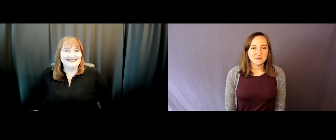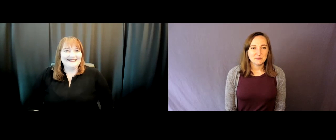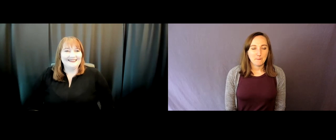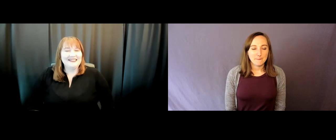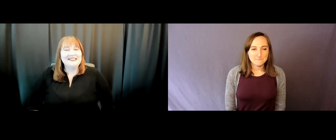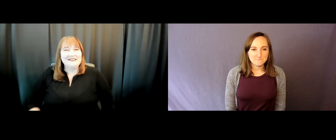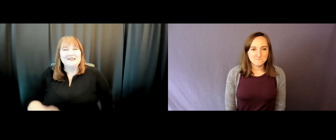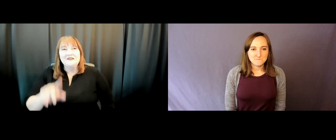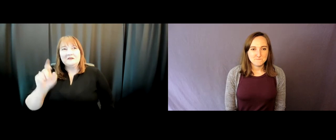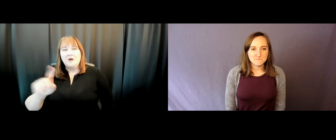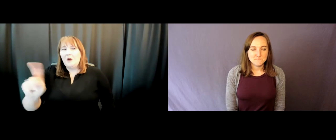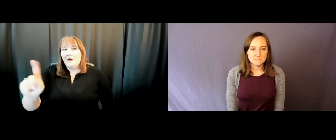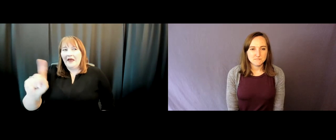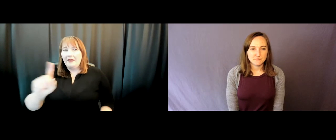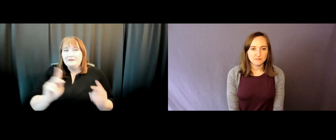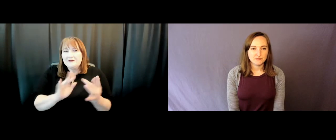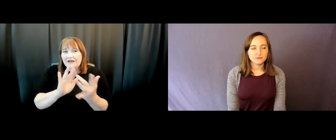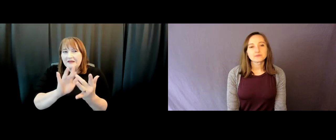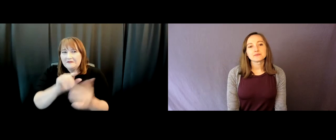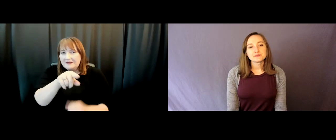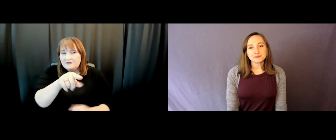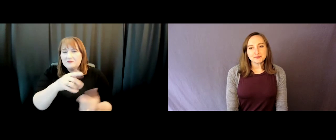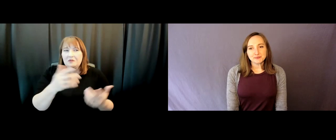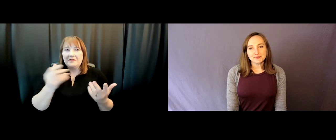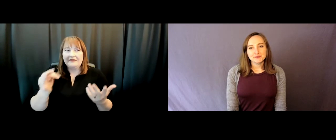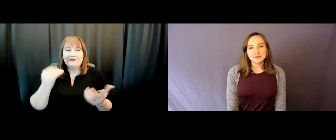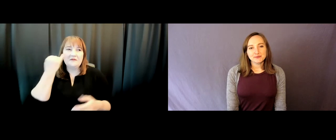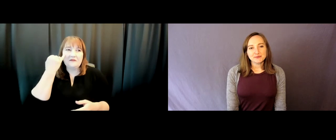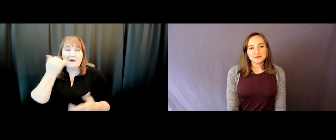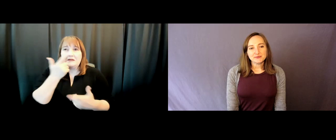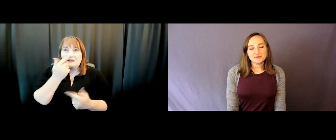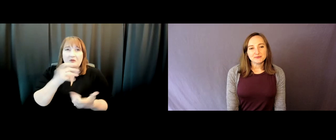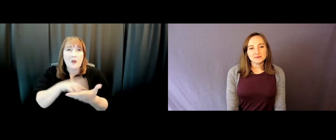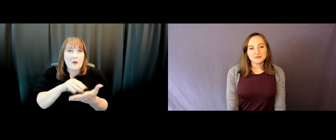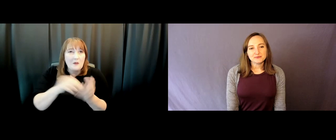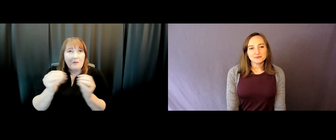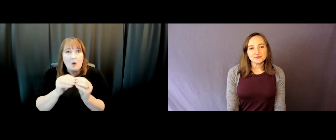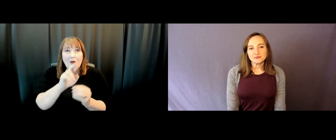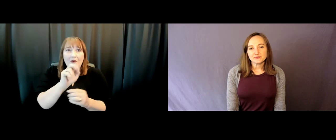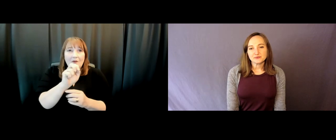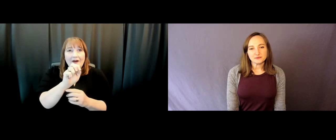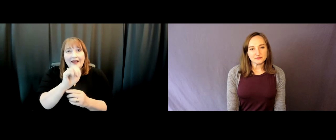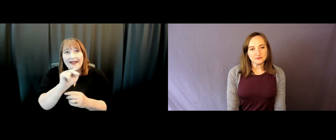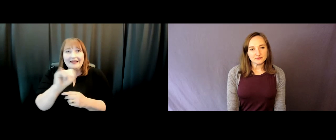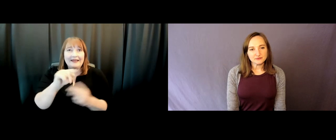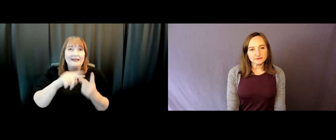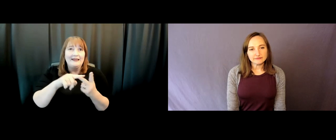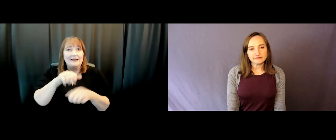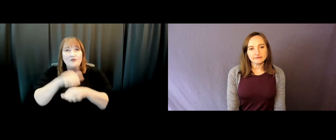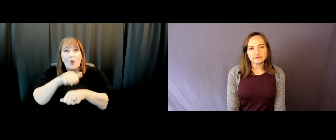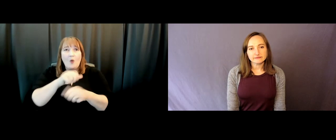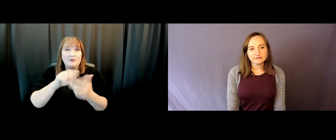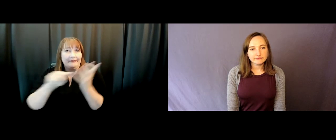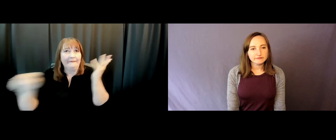where can people reach you if they are interested in learning more about Reiki and stone, all